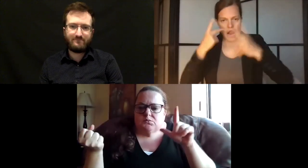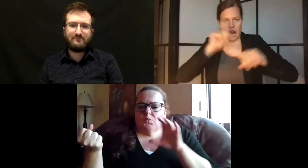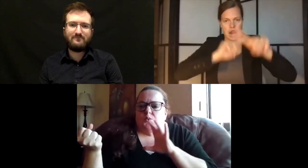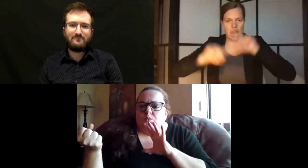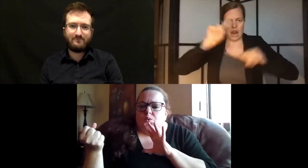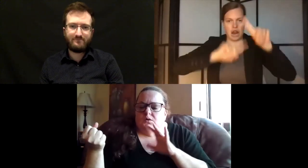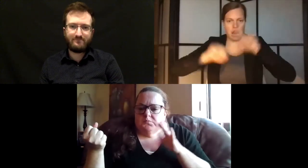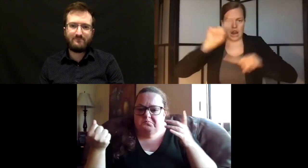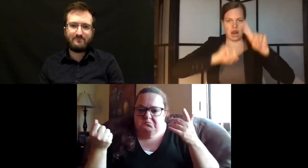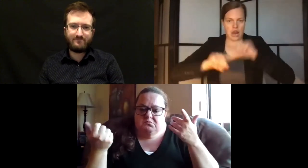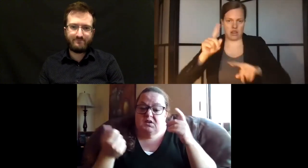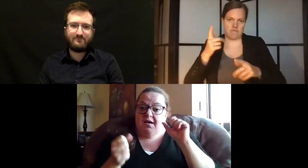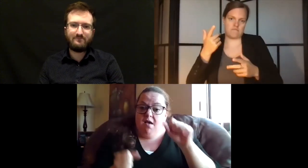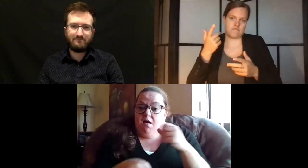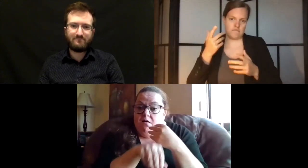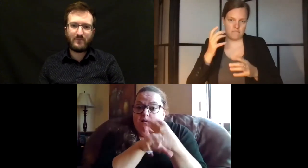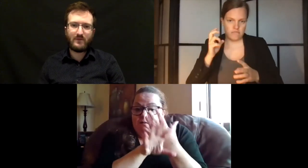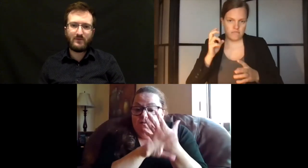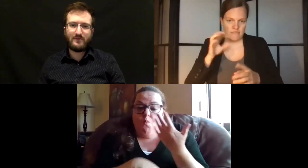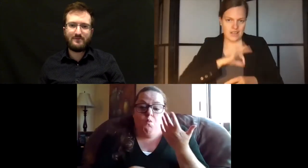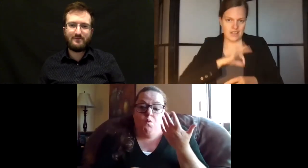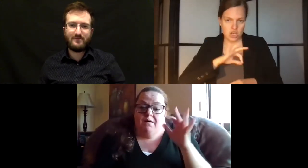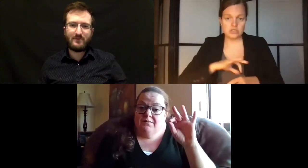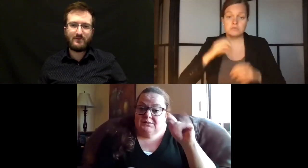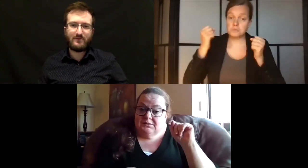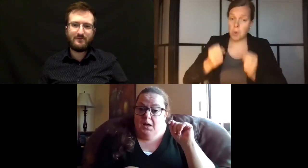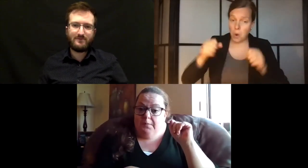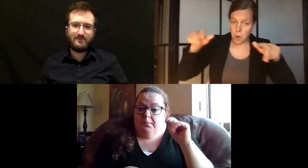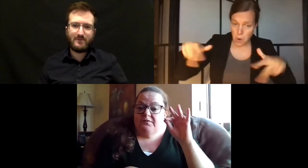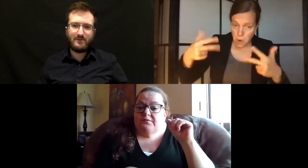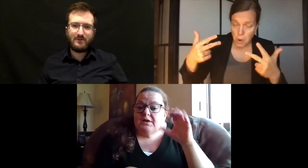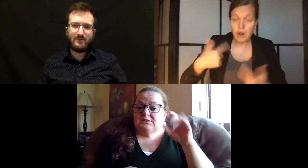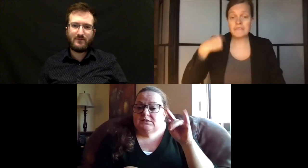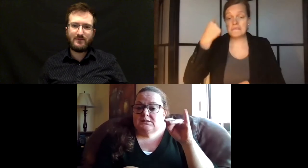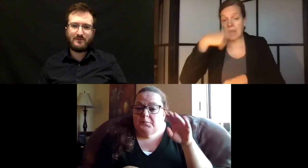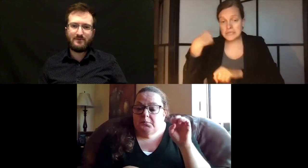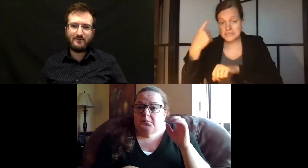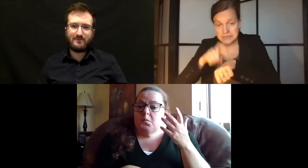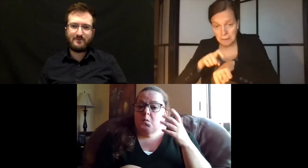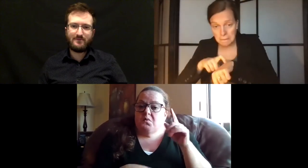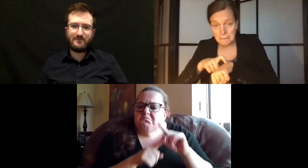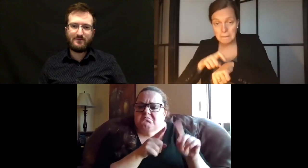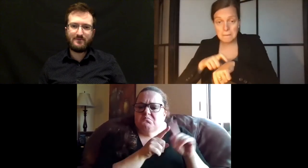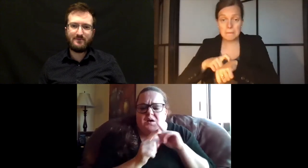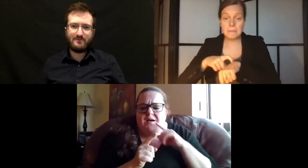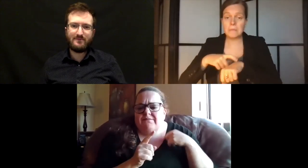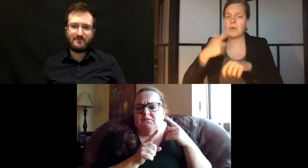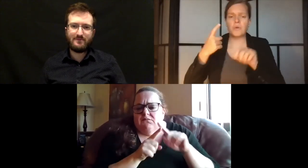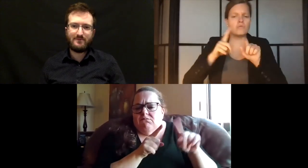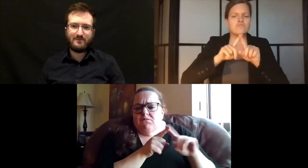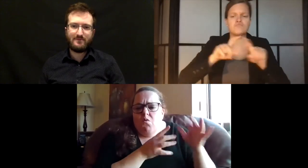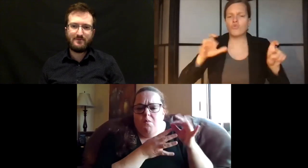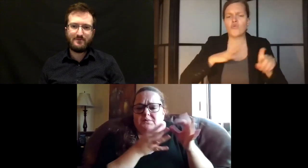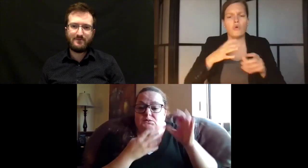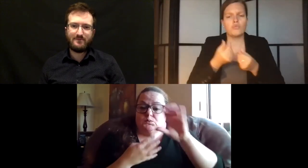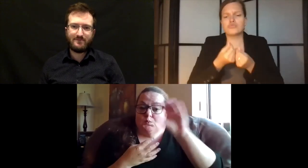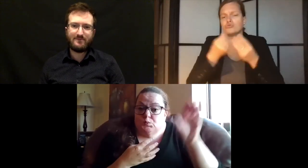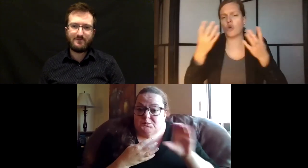like using video platforms like FaceTime or others because there's visual means